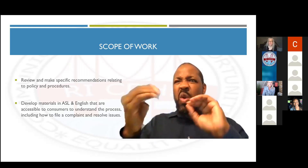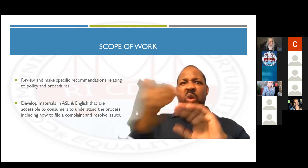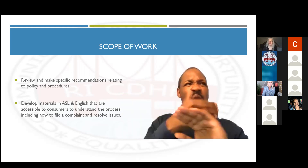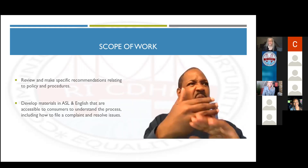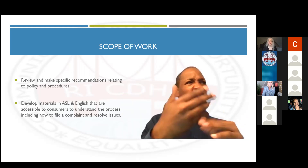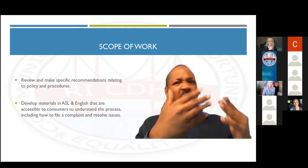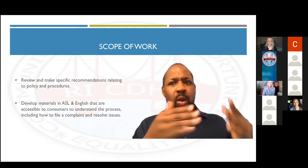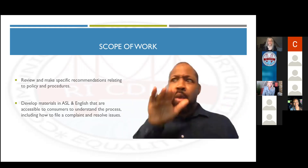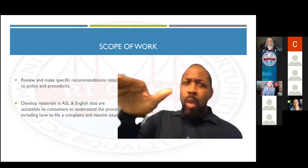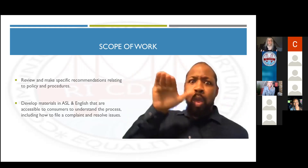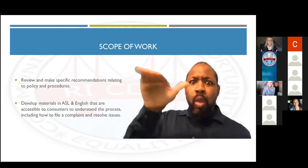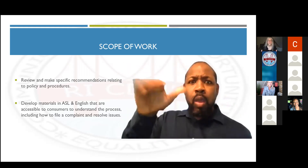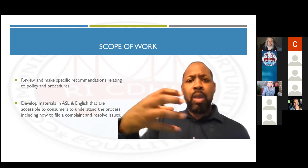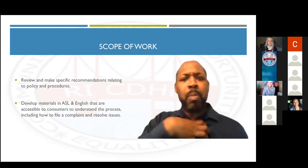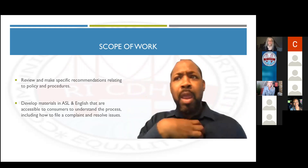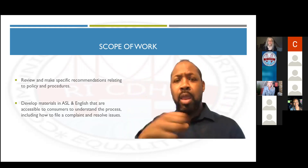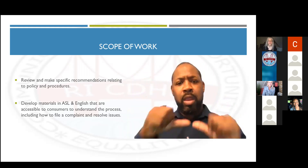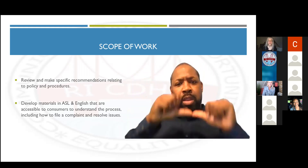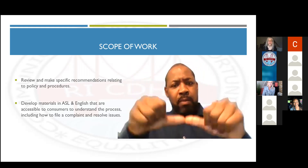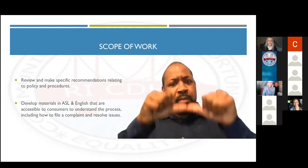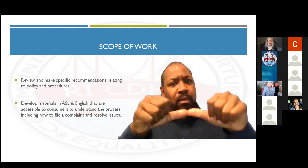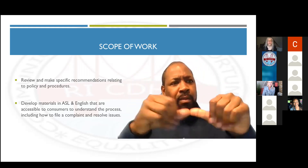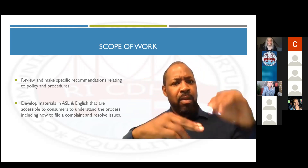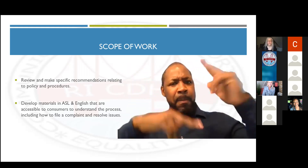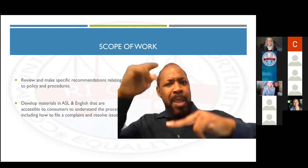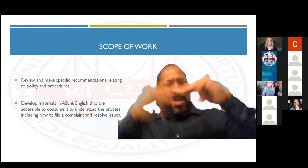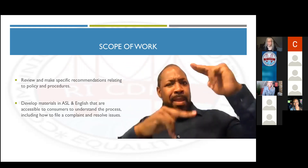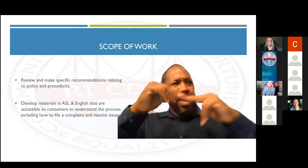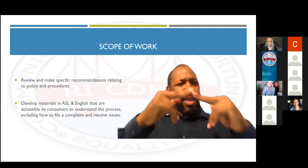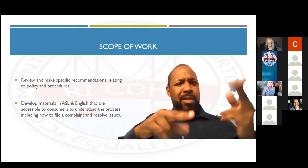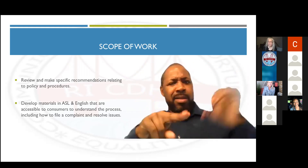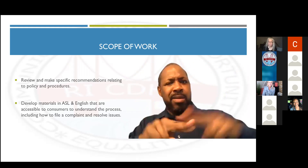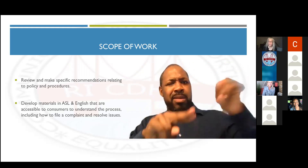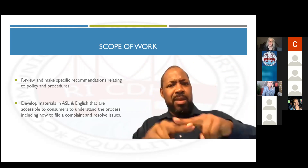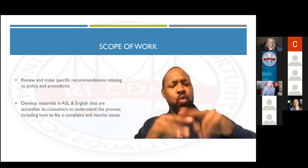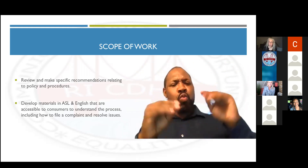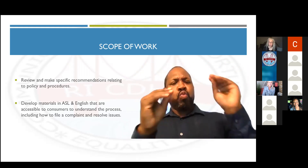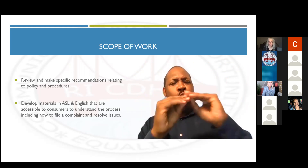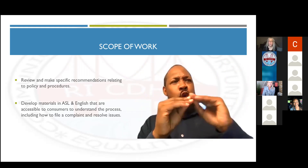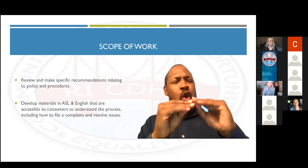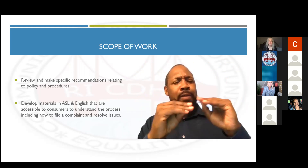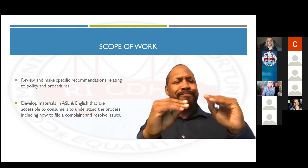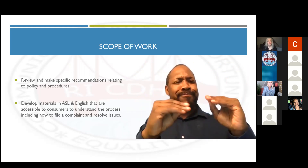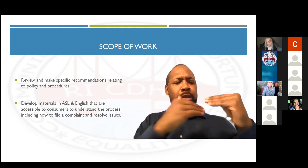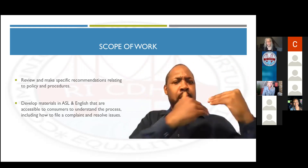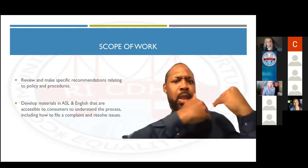is just kind of hearsay, basically. And those complaints would continue, and it builds a lot of